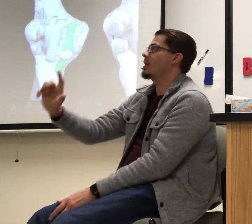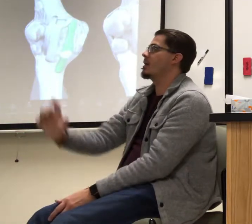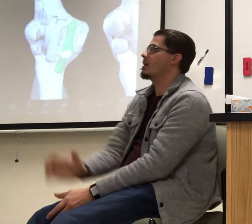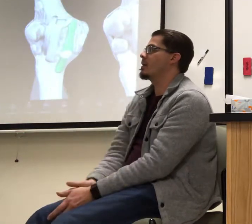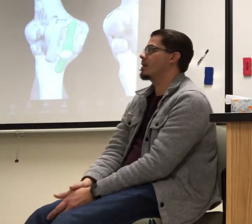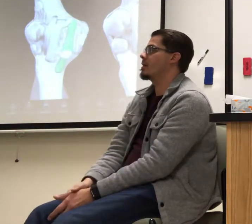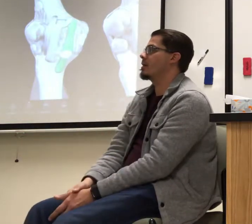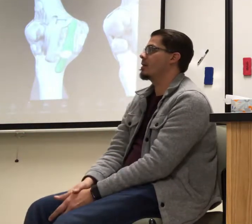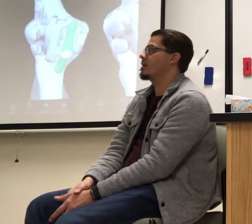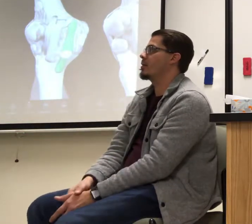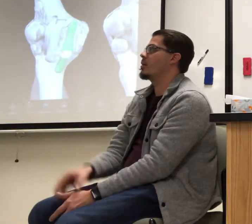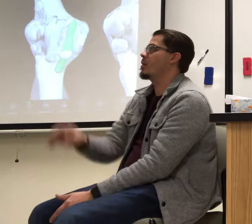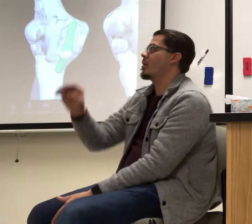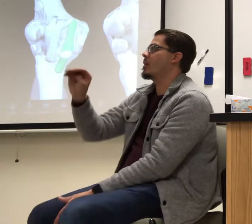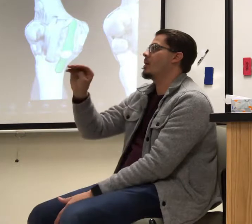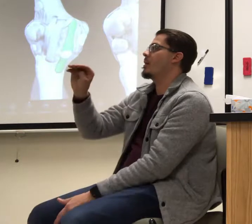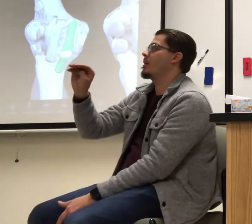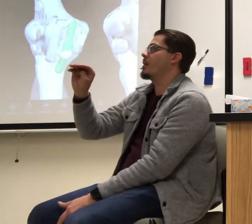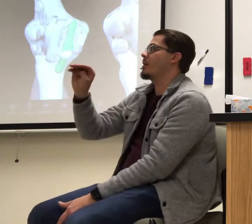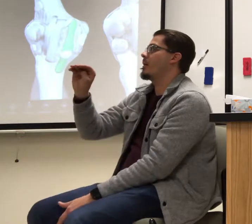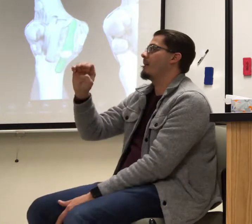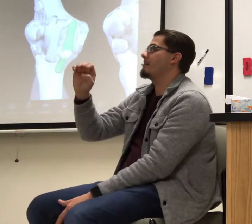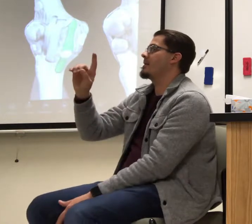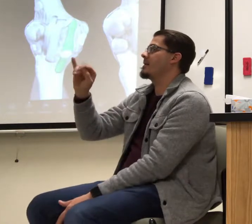or medial